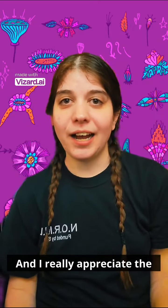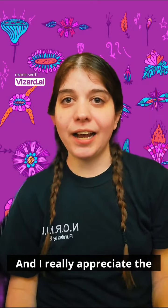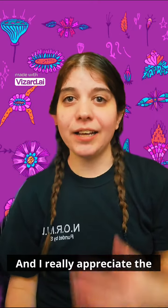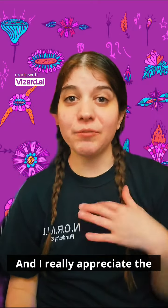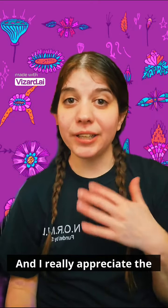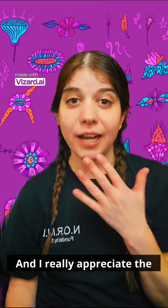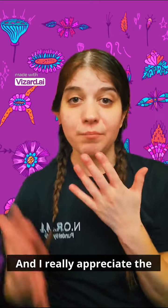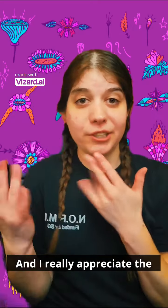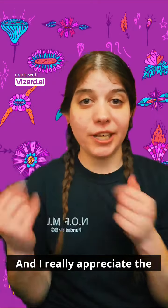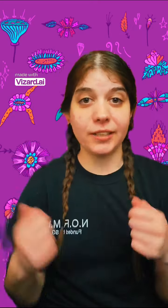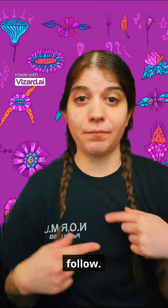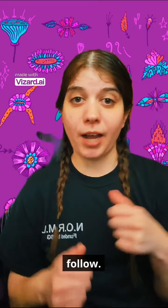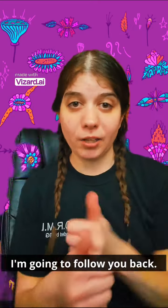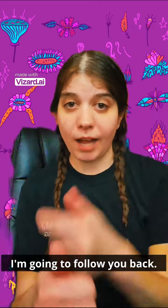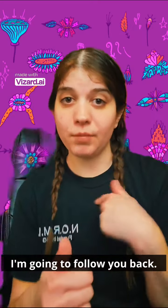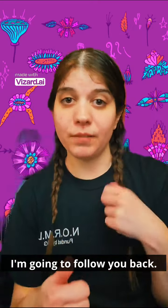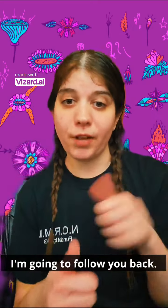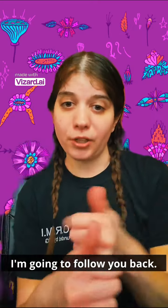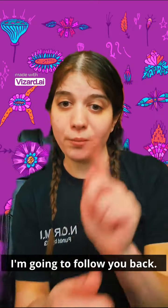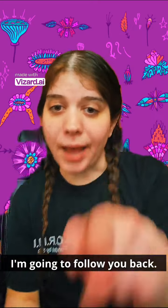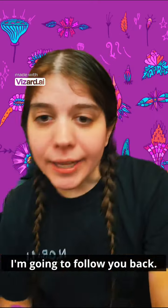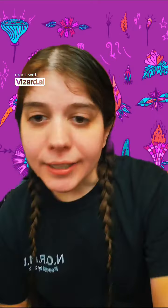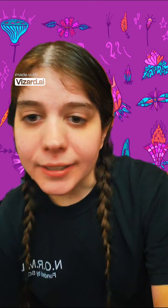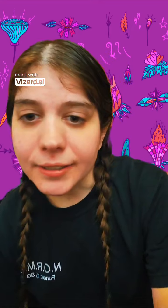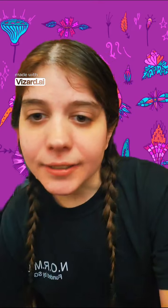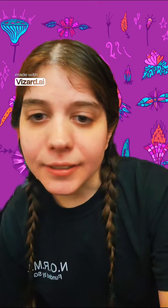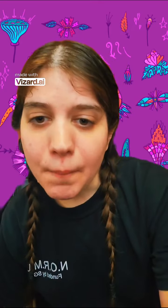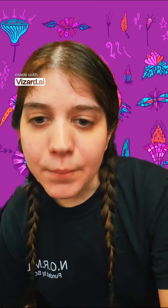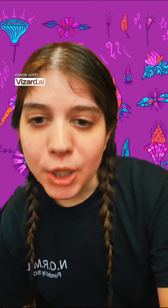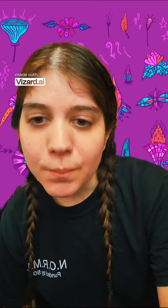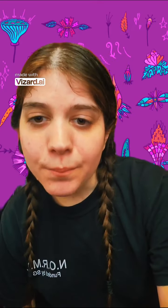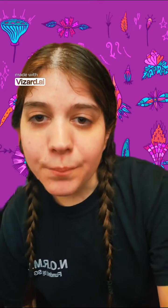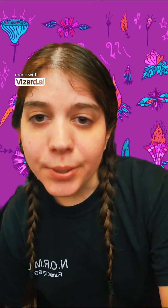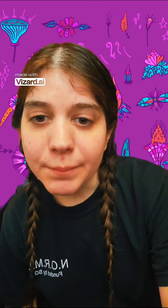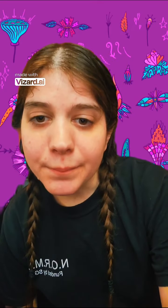I really appreciate the follow. I'm gonna follow you back. Ba-doop.